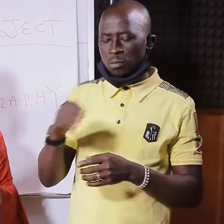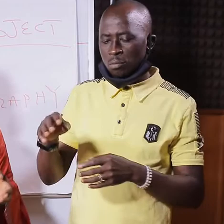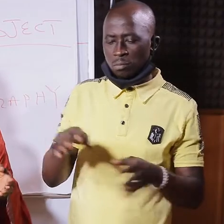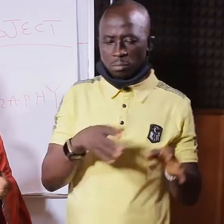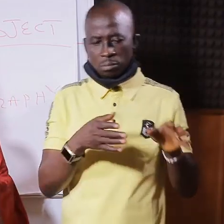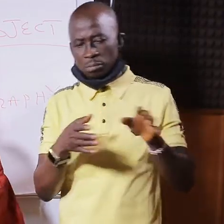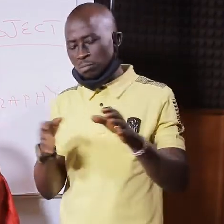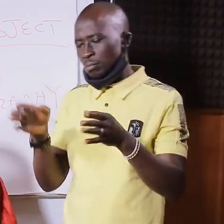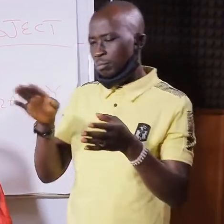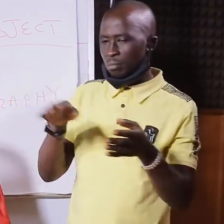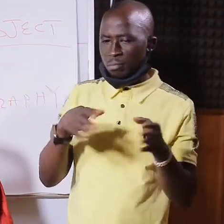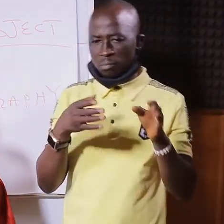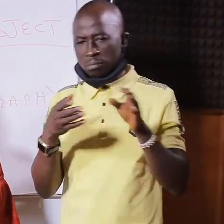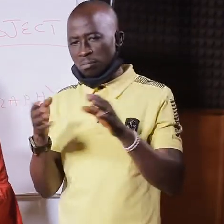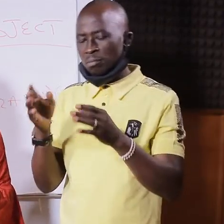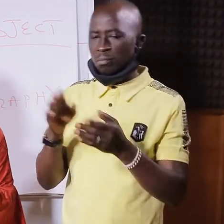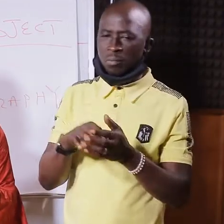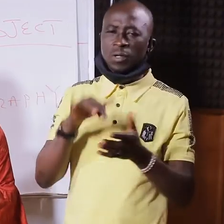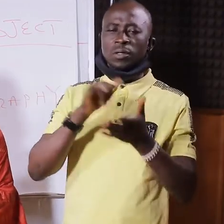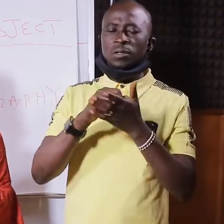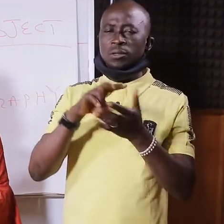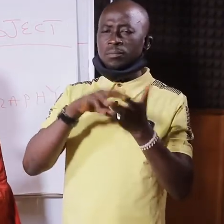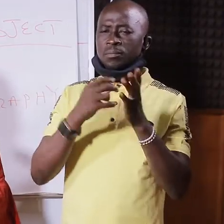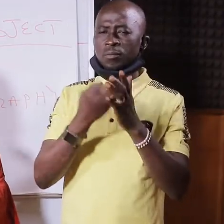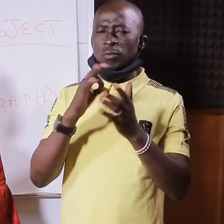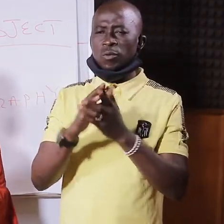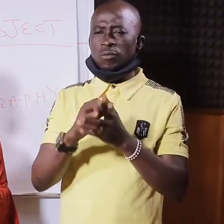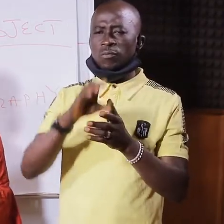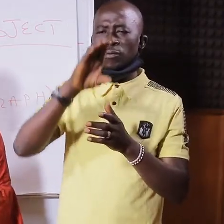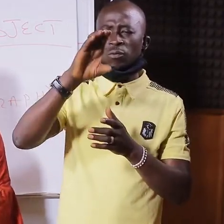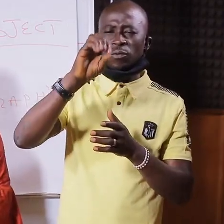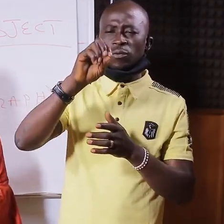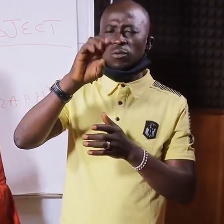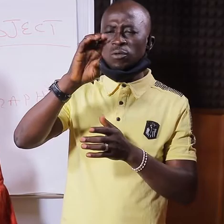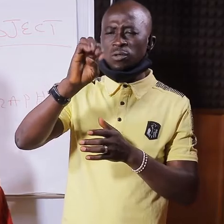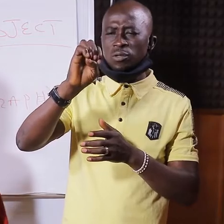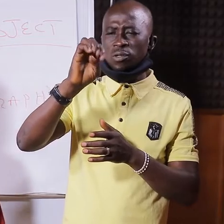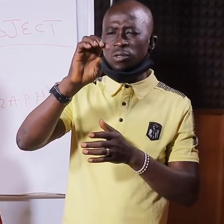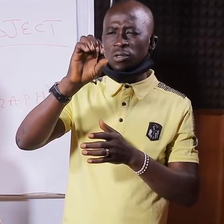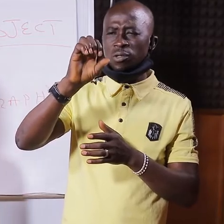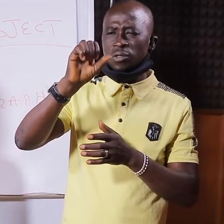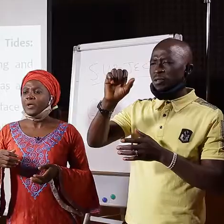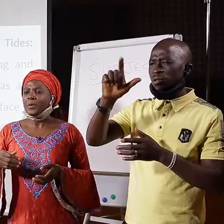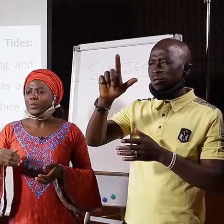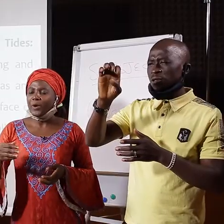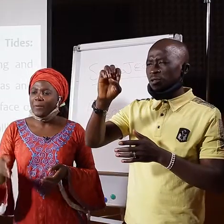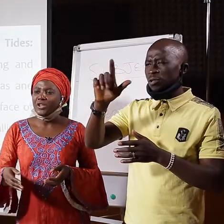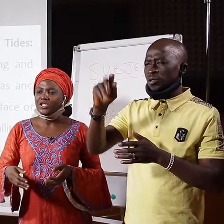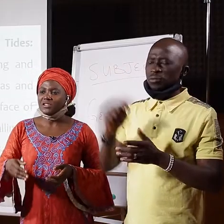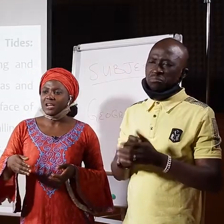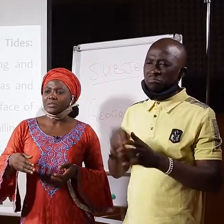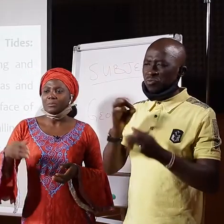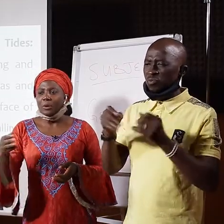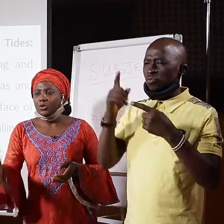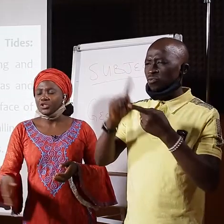one direction to the other. That is what we refer to as oscillation. Now, if you're opportune to go to maybe the bar